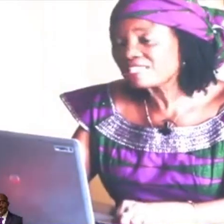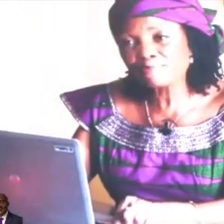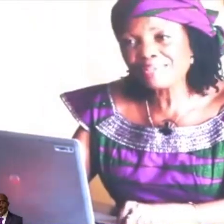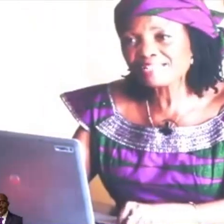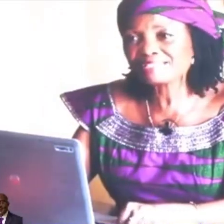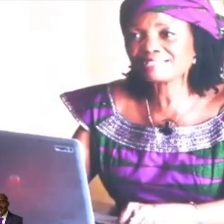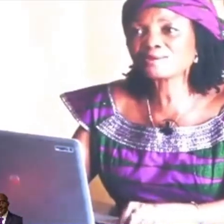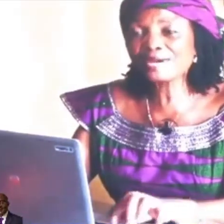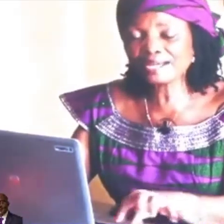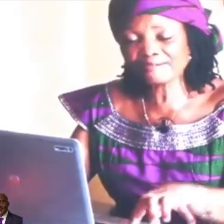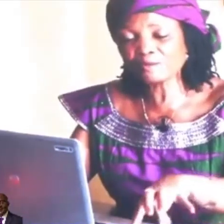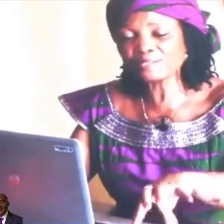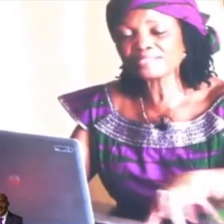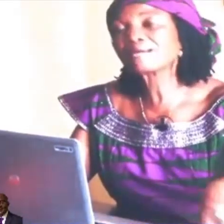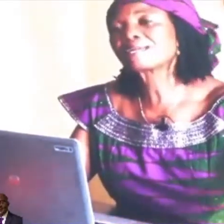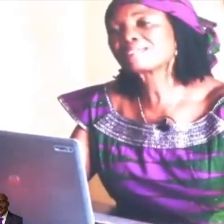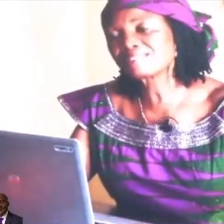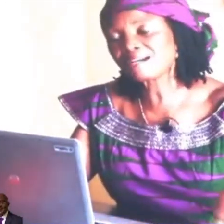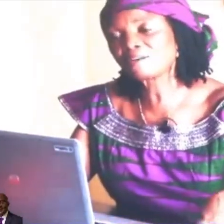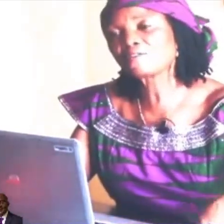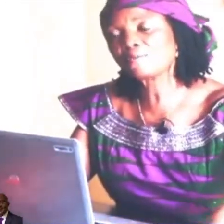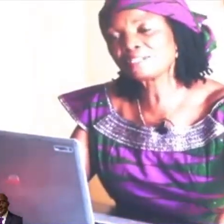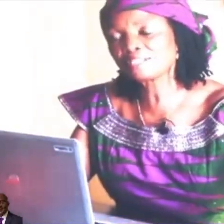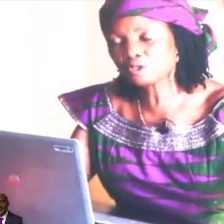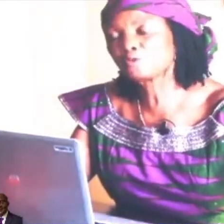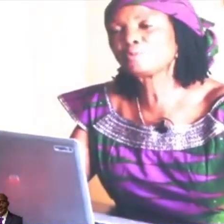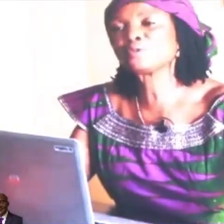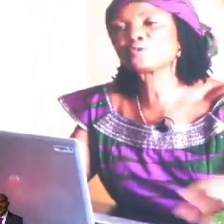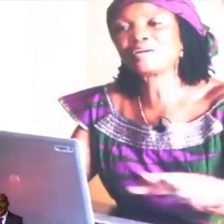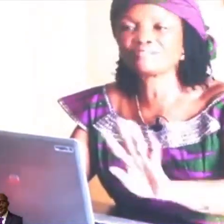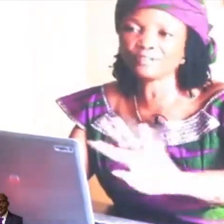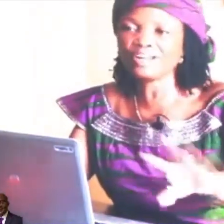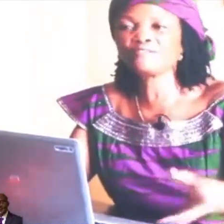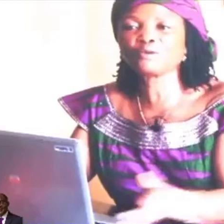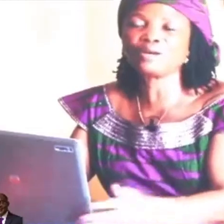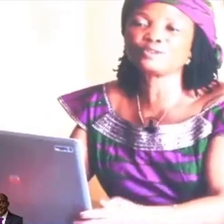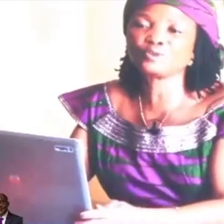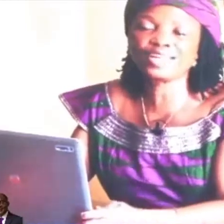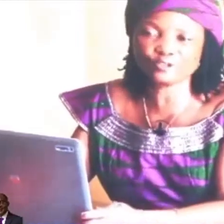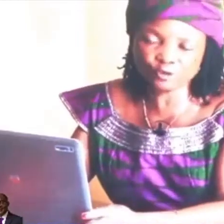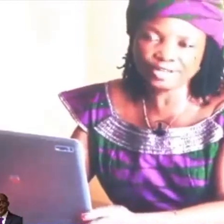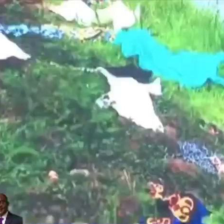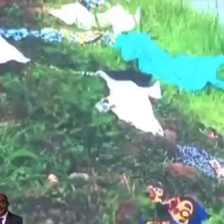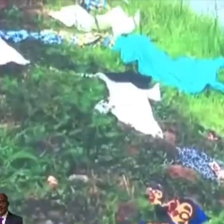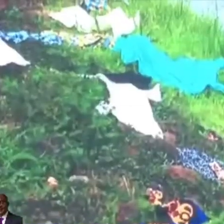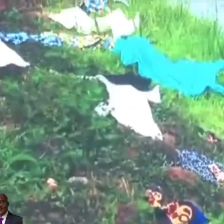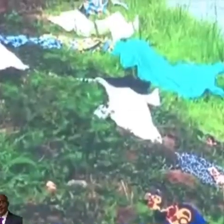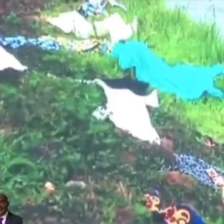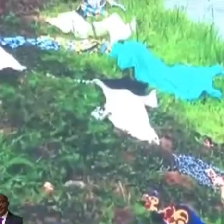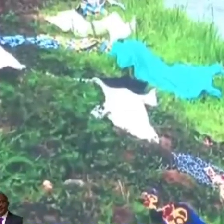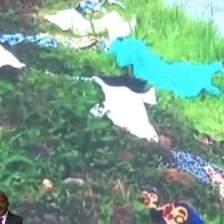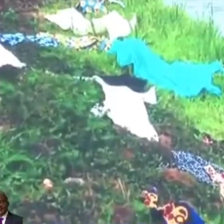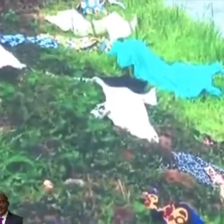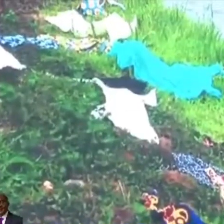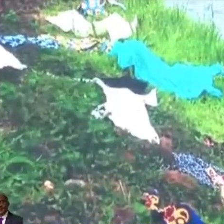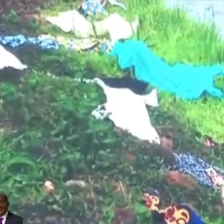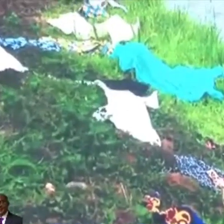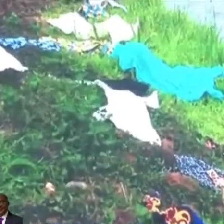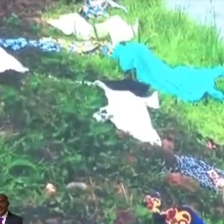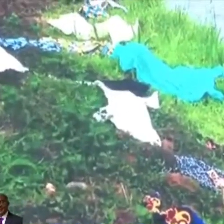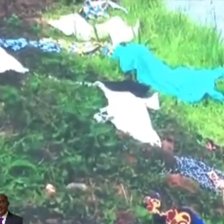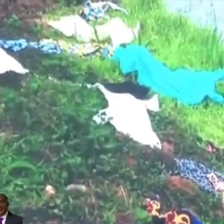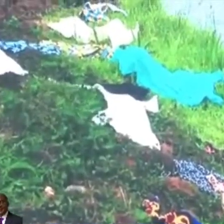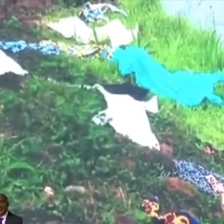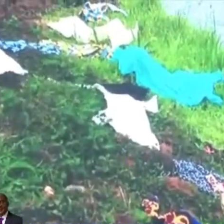community base. Wherever we see a cluster of communities, we put one for everyone to enjoy. The One Village, One